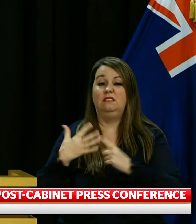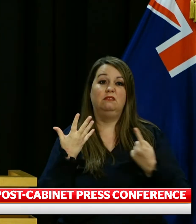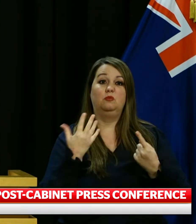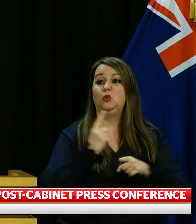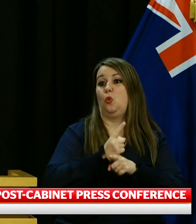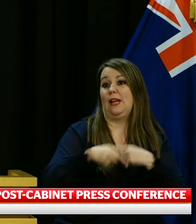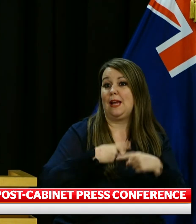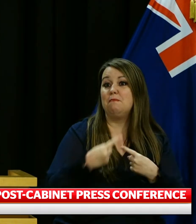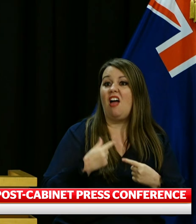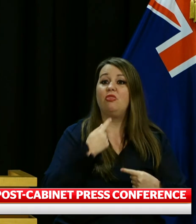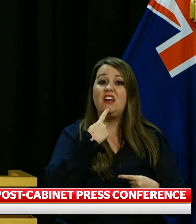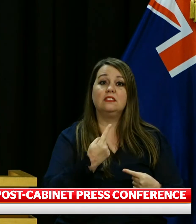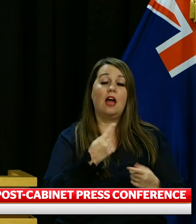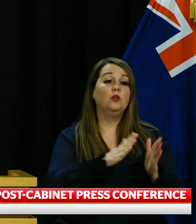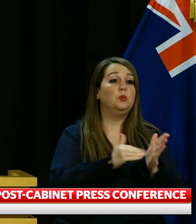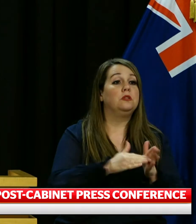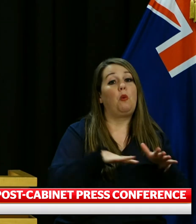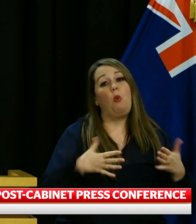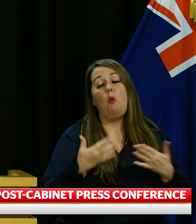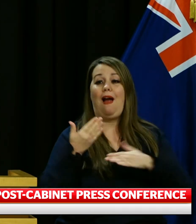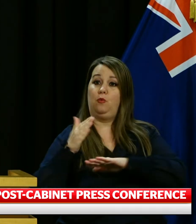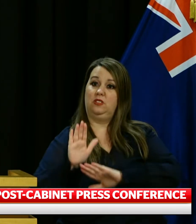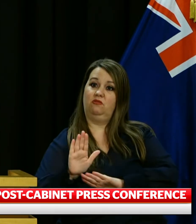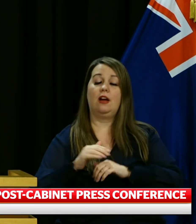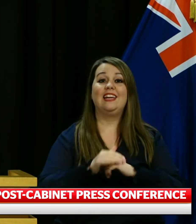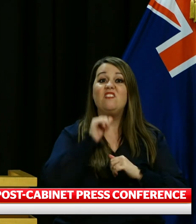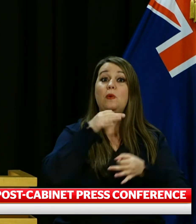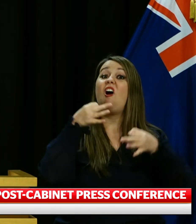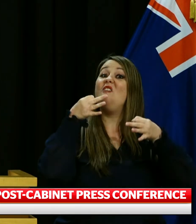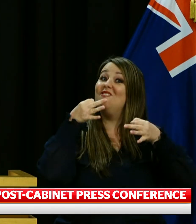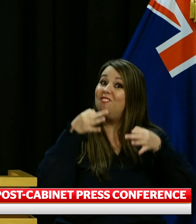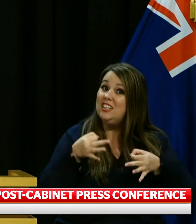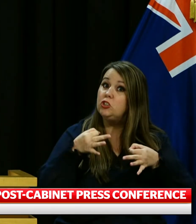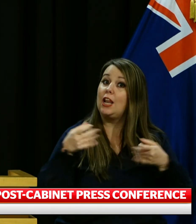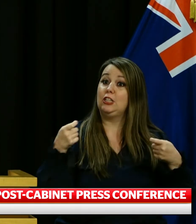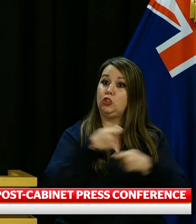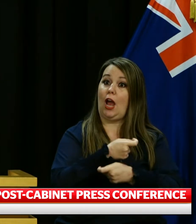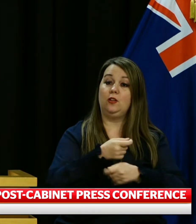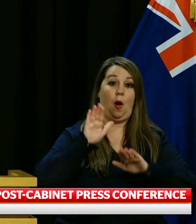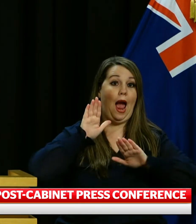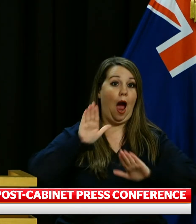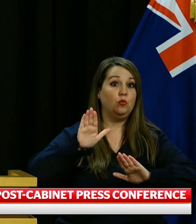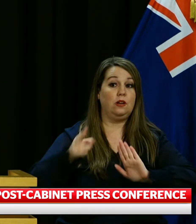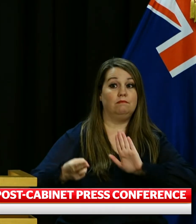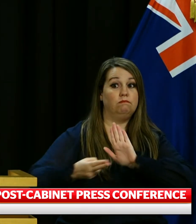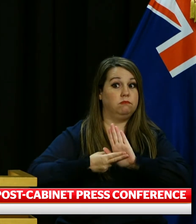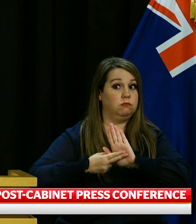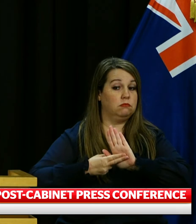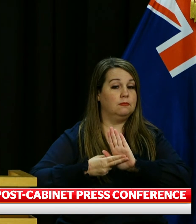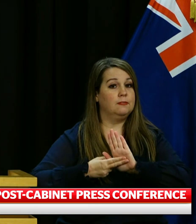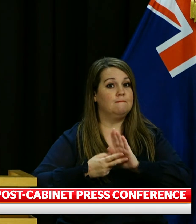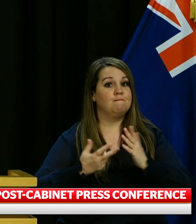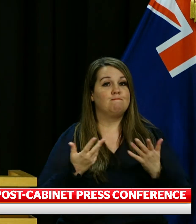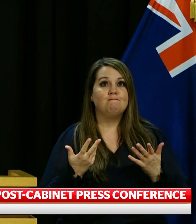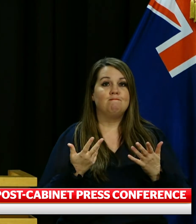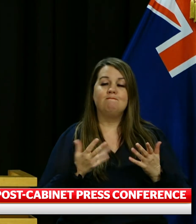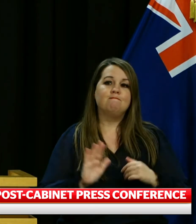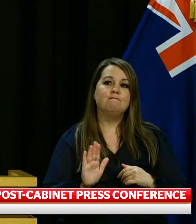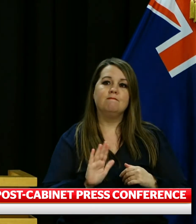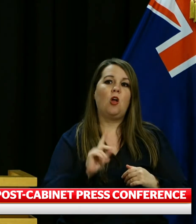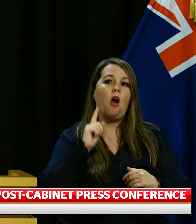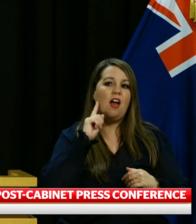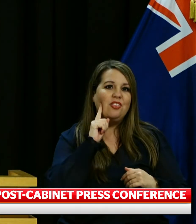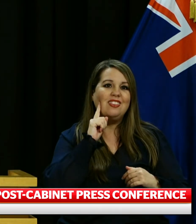that. In terms of whether we change the official name or not, I actually think more important is what the